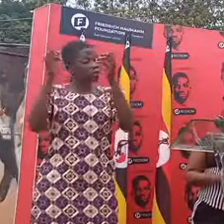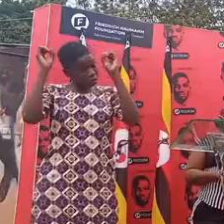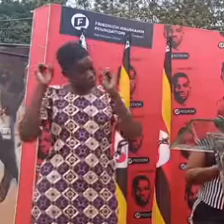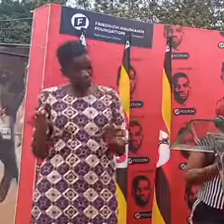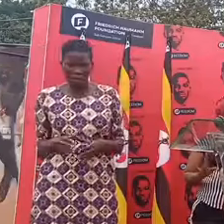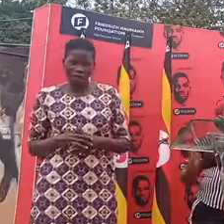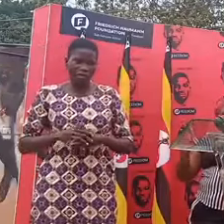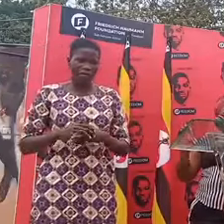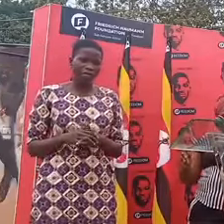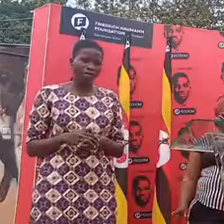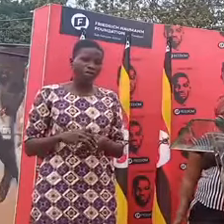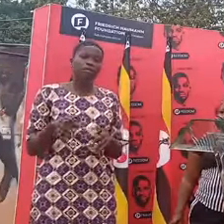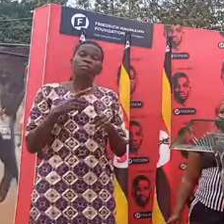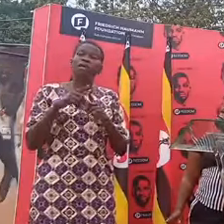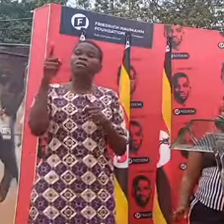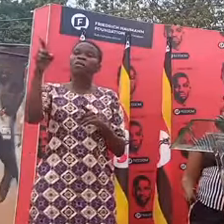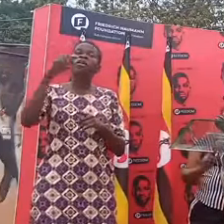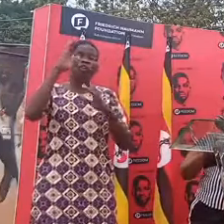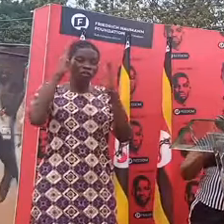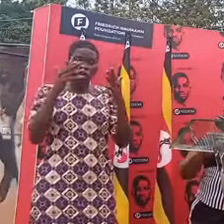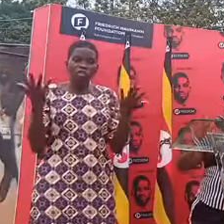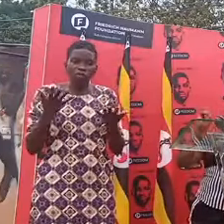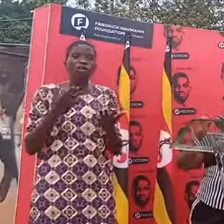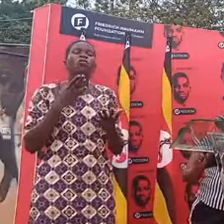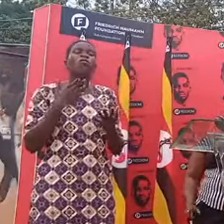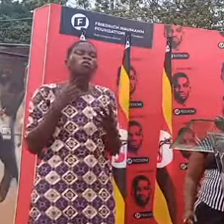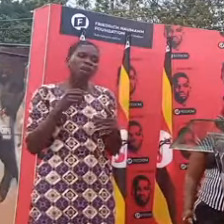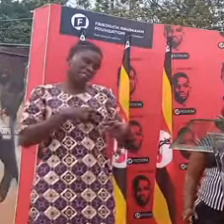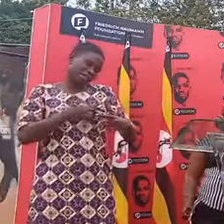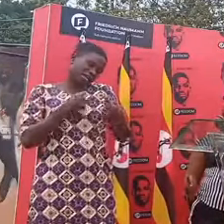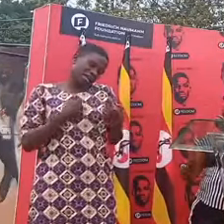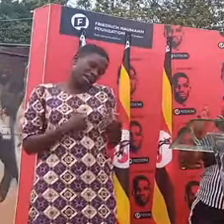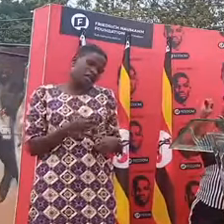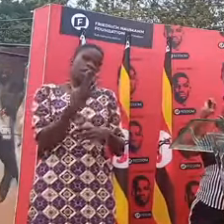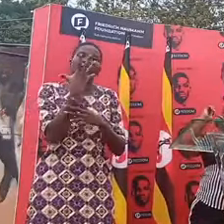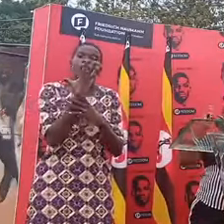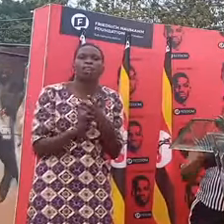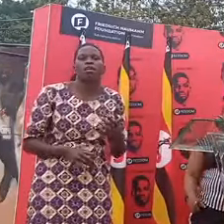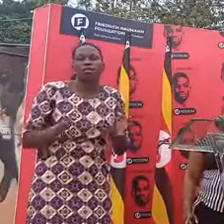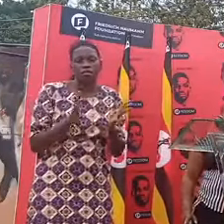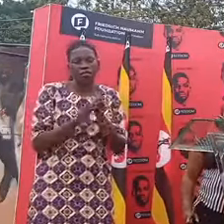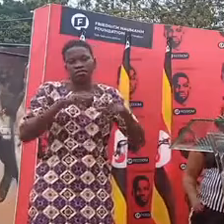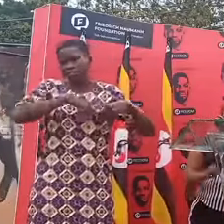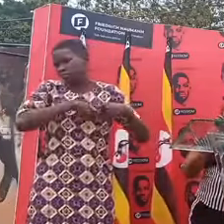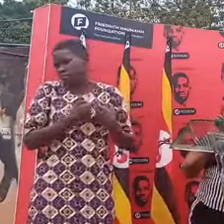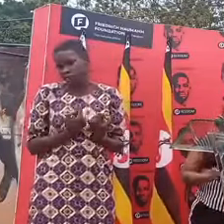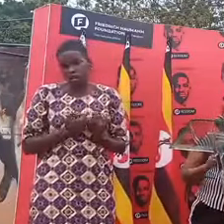Yeah.